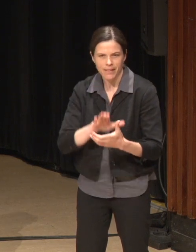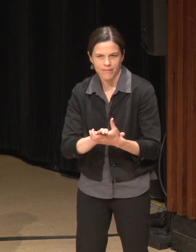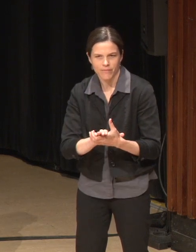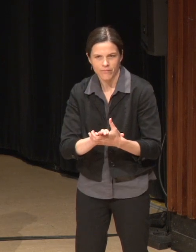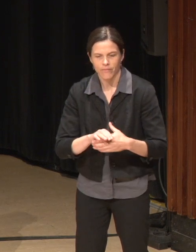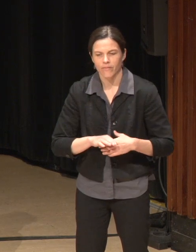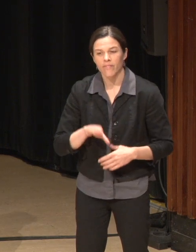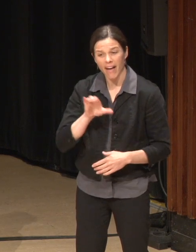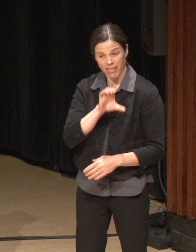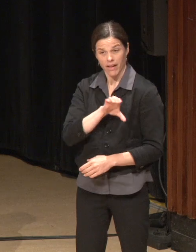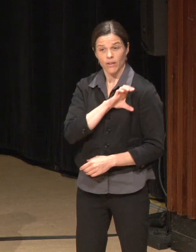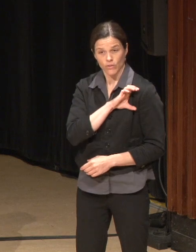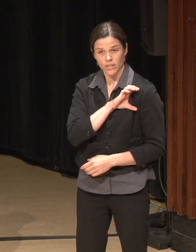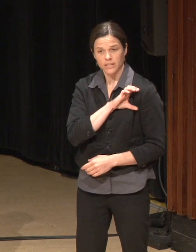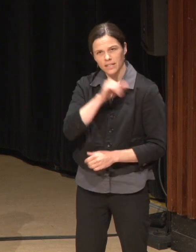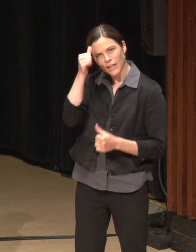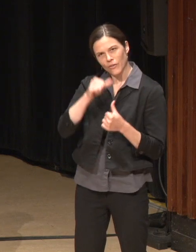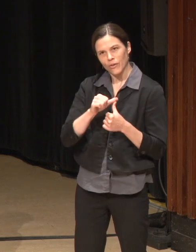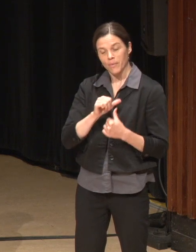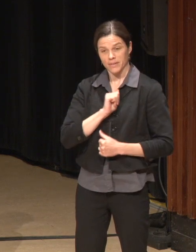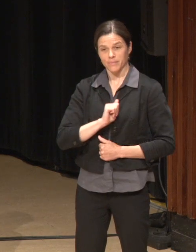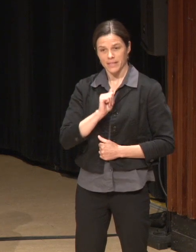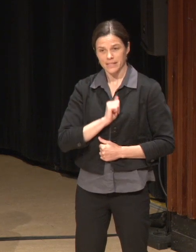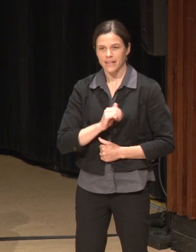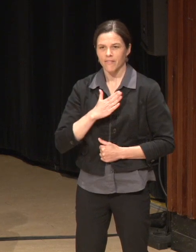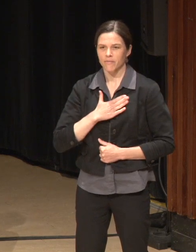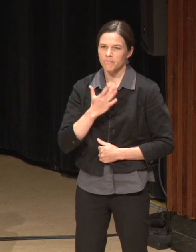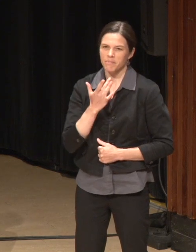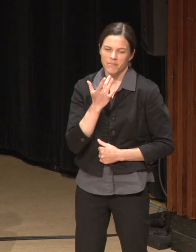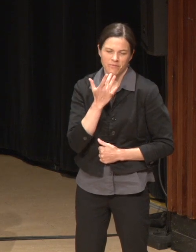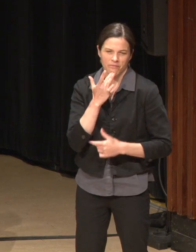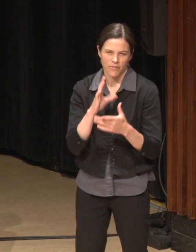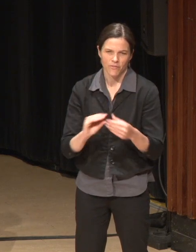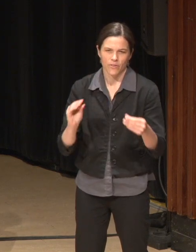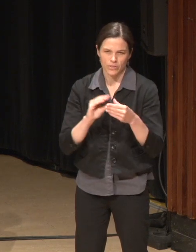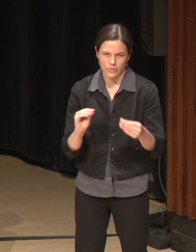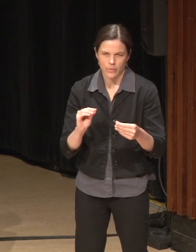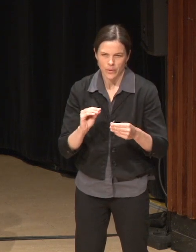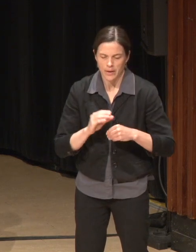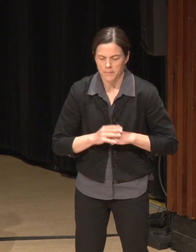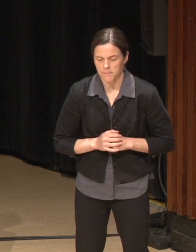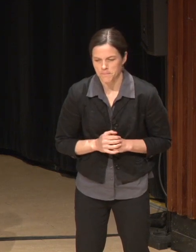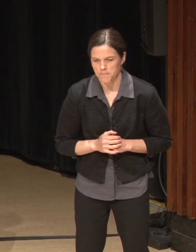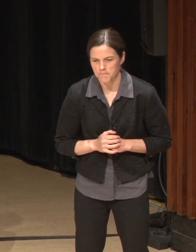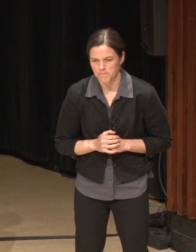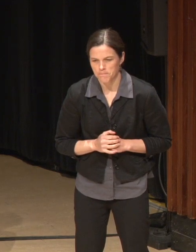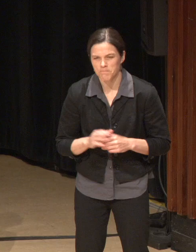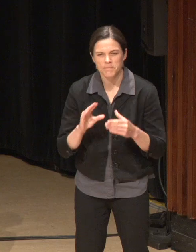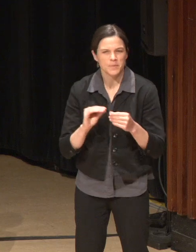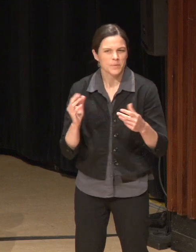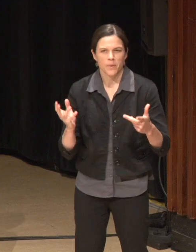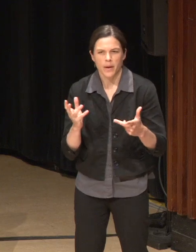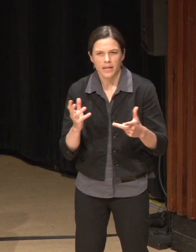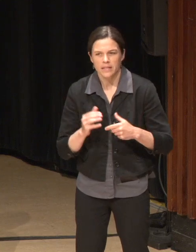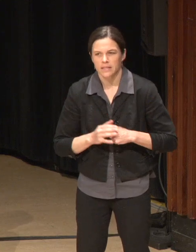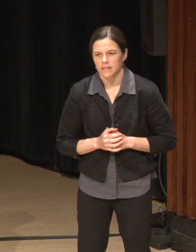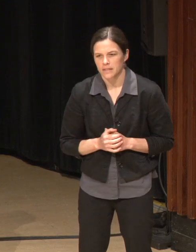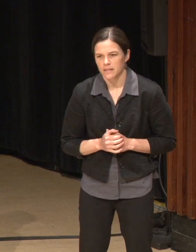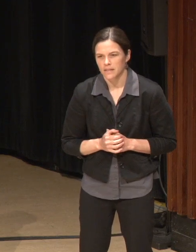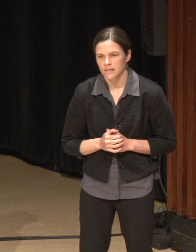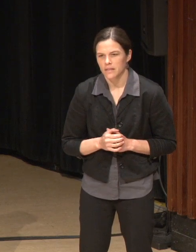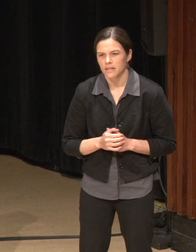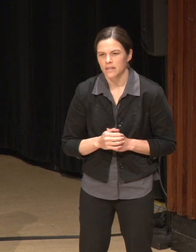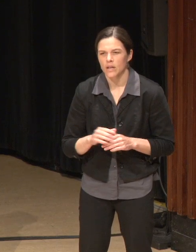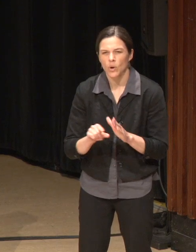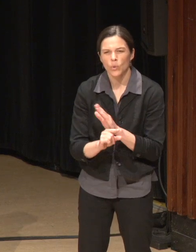this characteristic reminds me of one of my favorite stories that I heard many years ago. And it goes like this. In a grade 1 class,